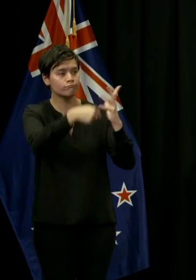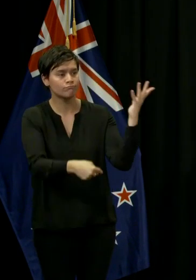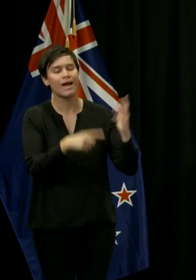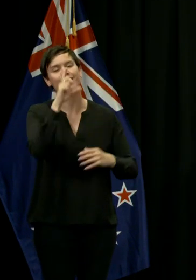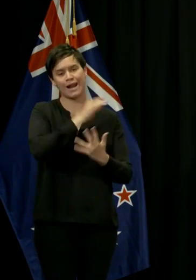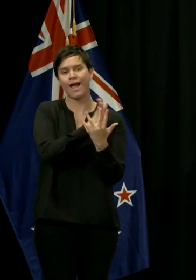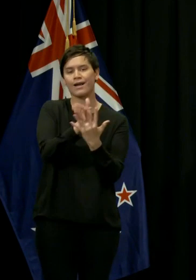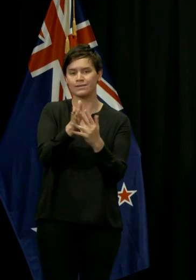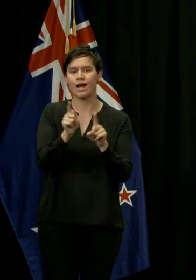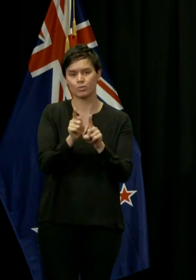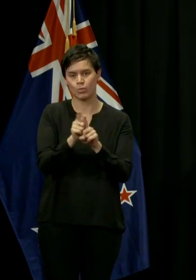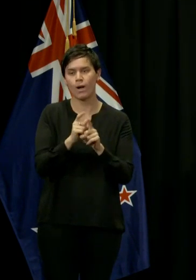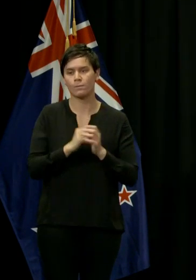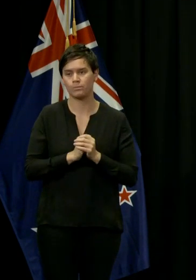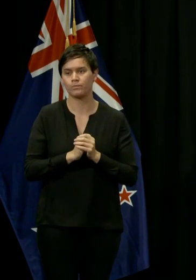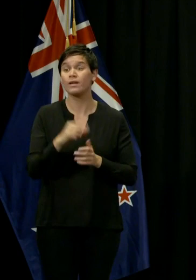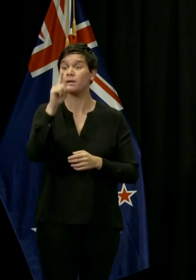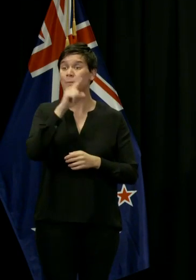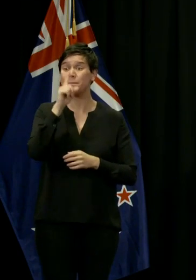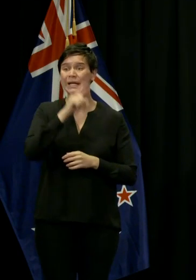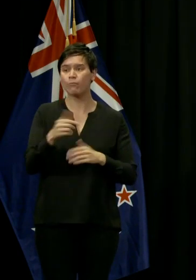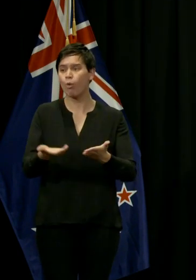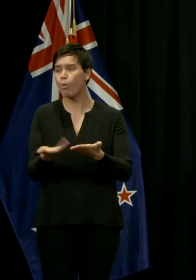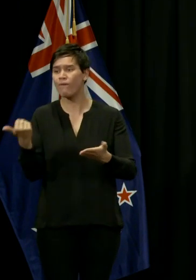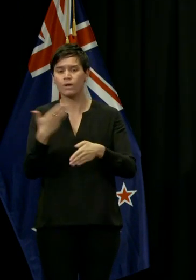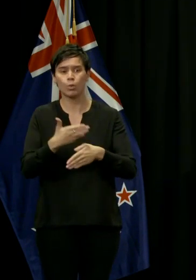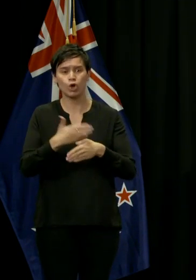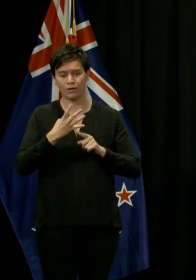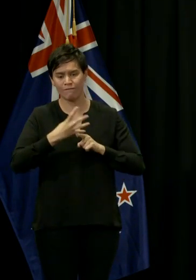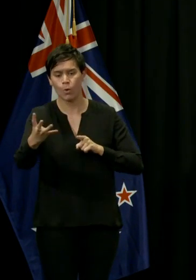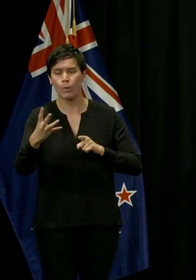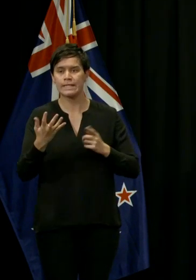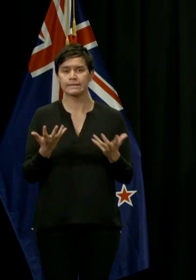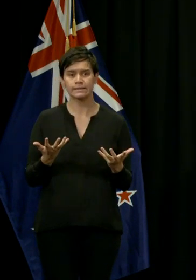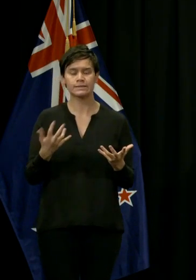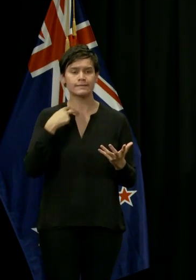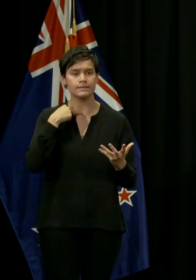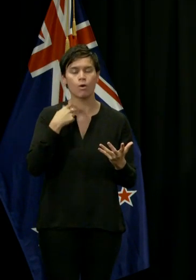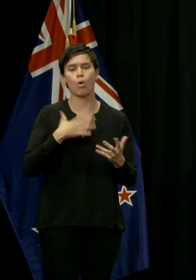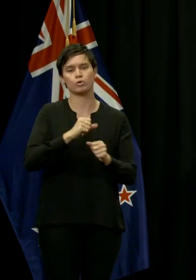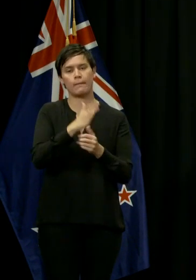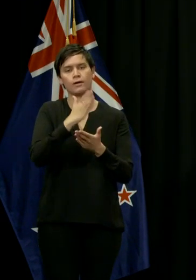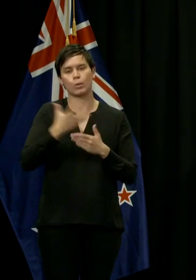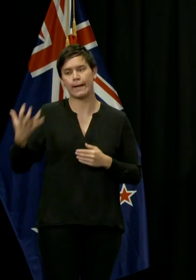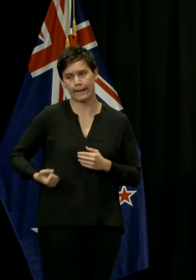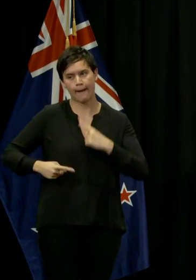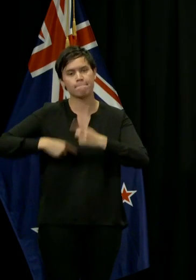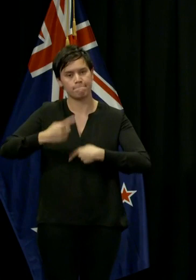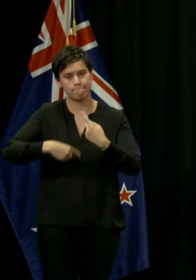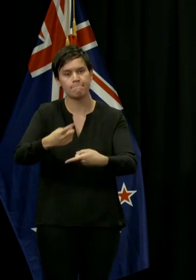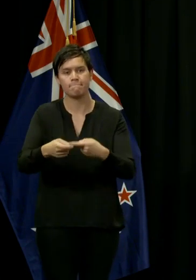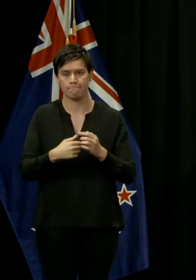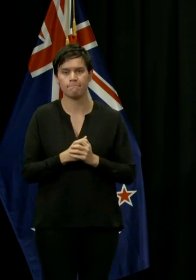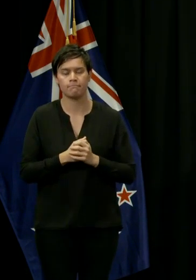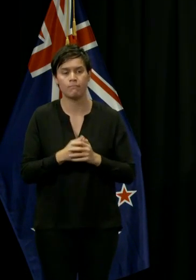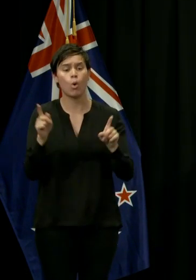work for the next few weeks, our priority is ensuring they continue to receive some form of income through this period. We've also made a